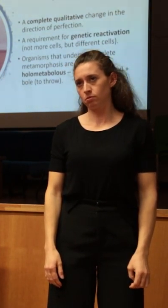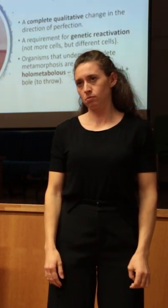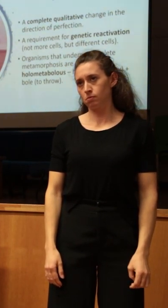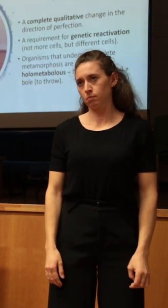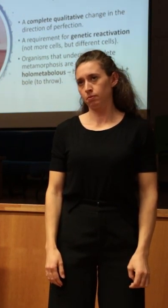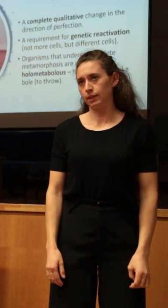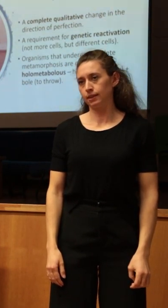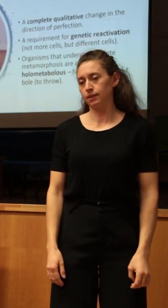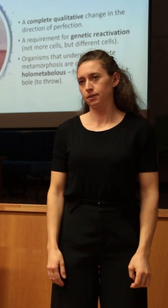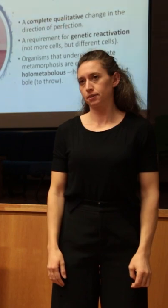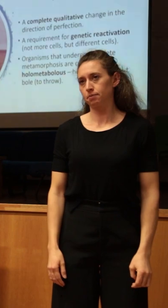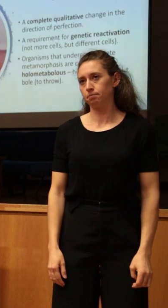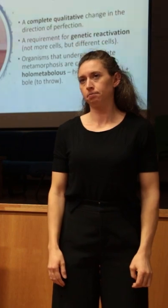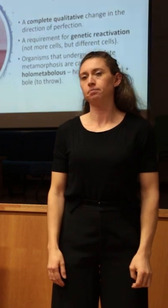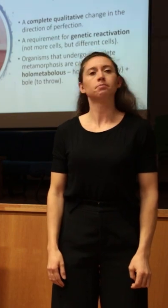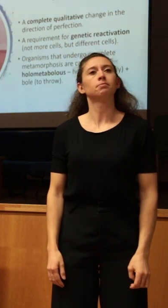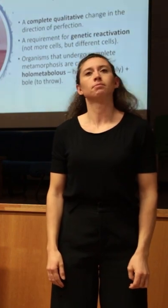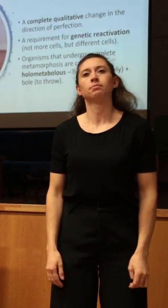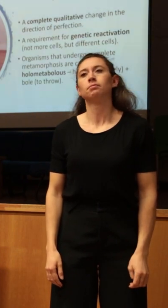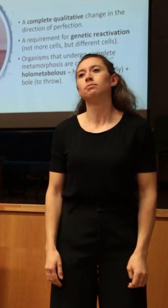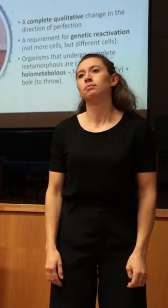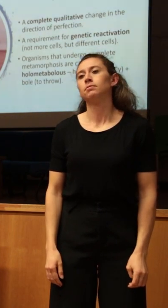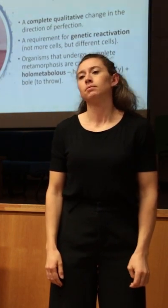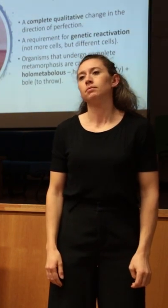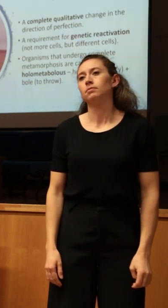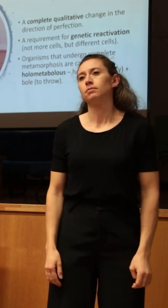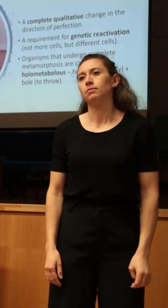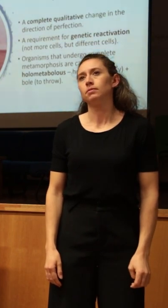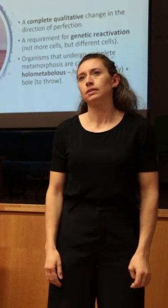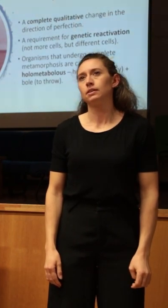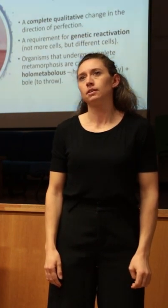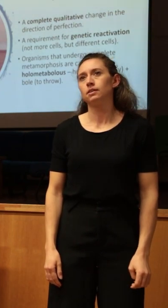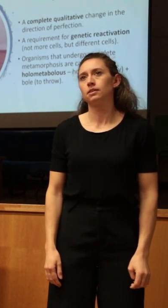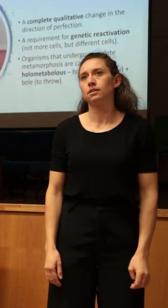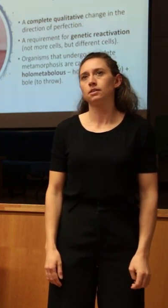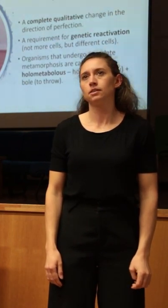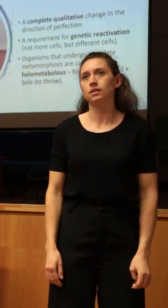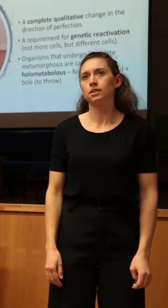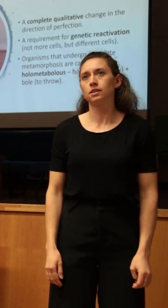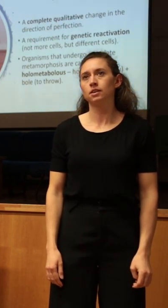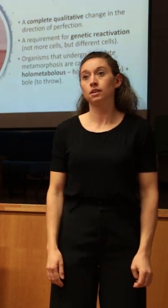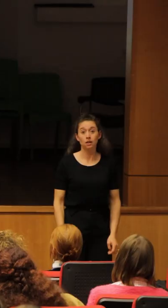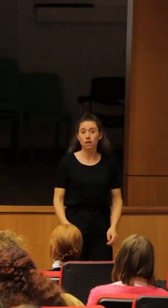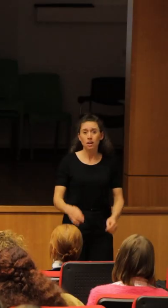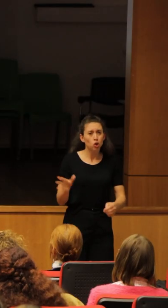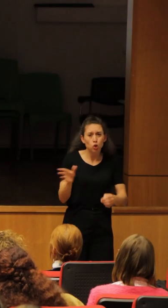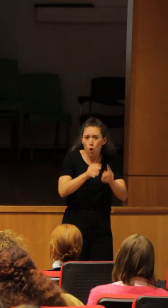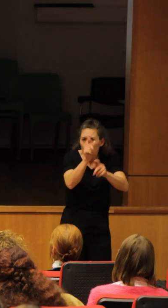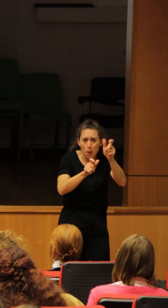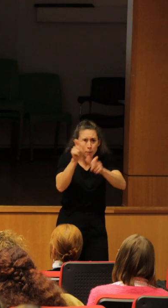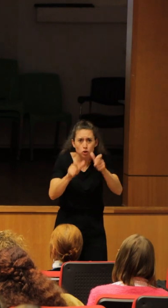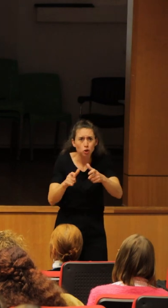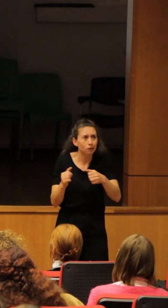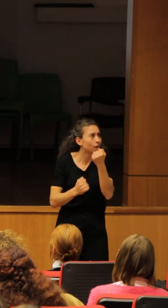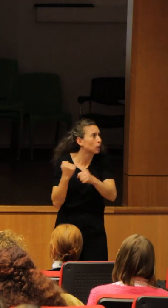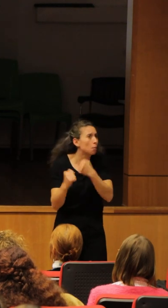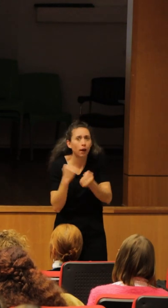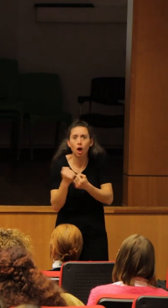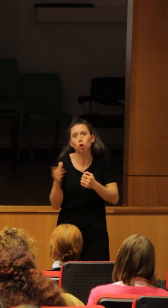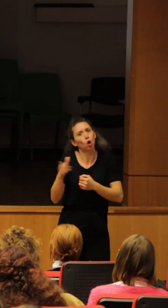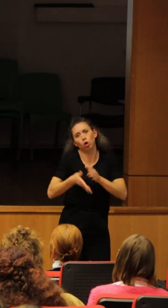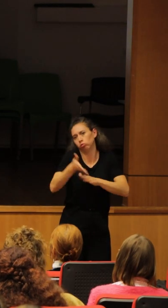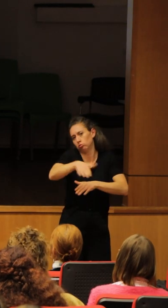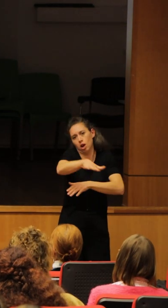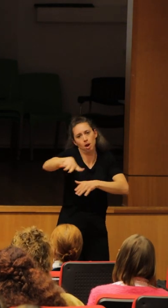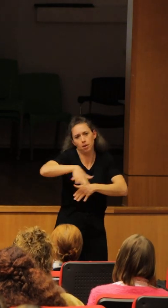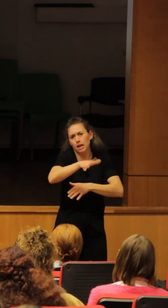desperate, and they cried and they screamed and they prayed for rain. El pueblo entero estaba tan desesperado que todo el pueblo se fue